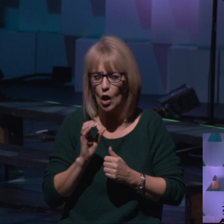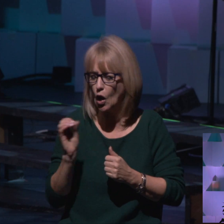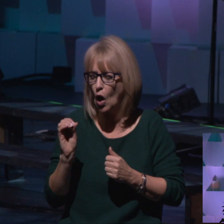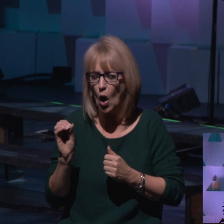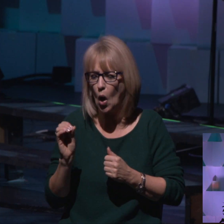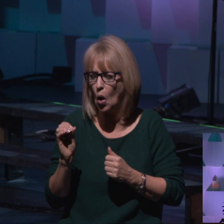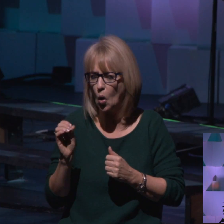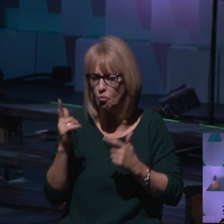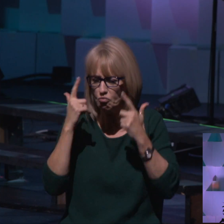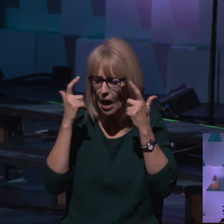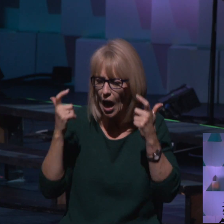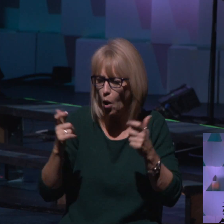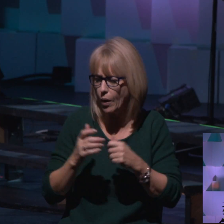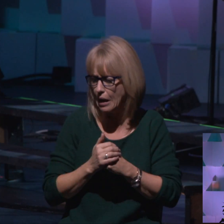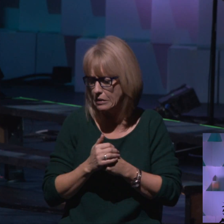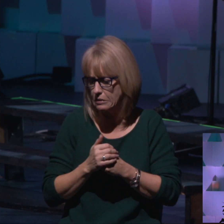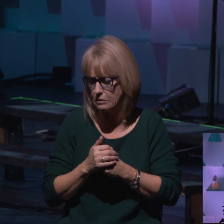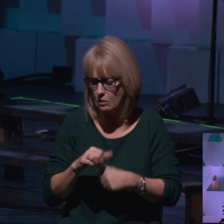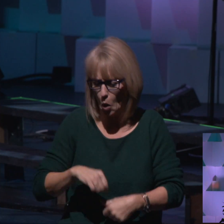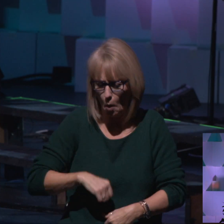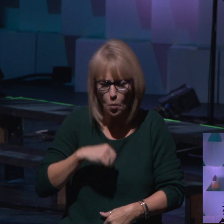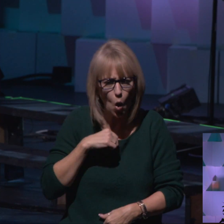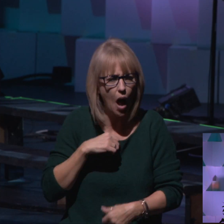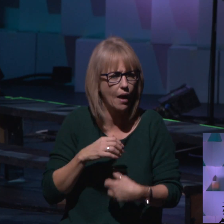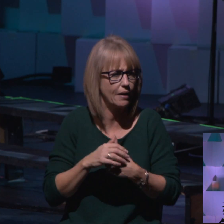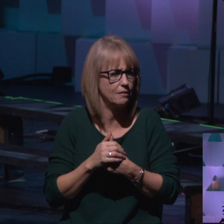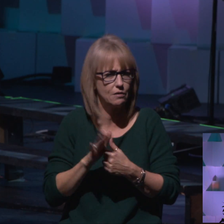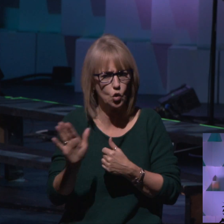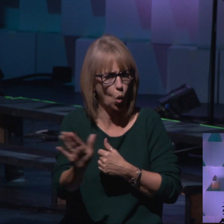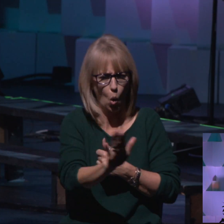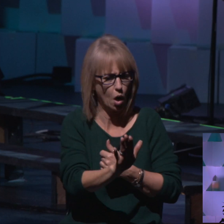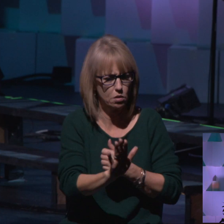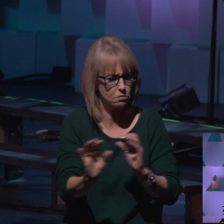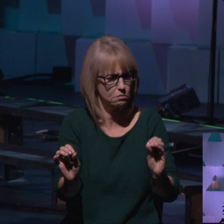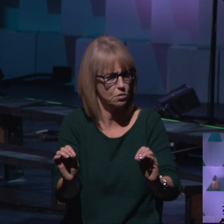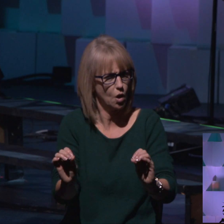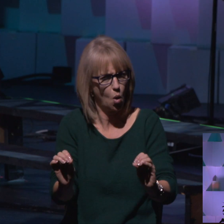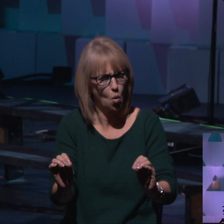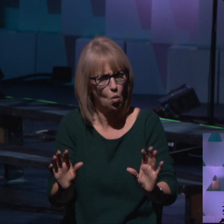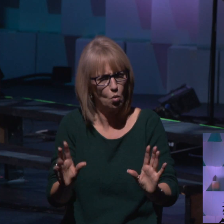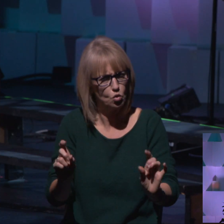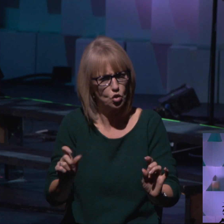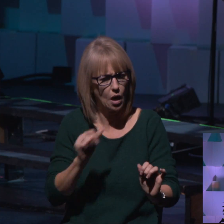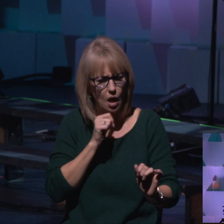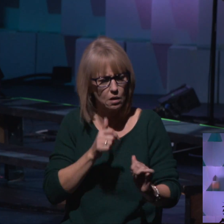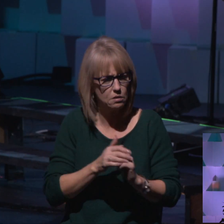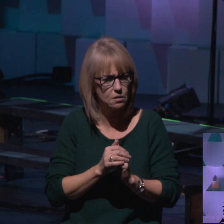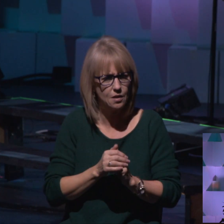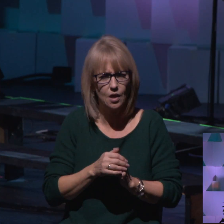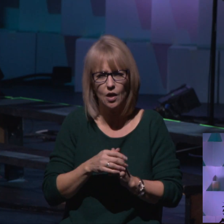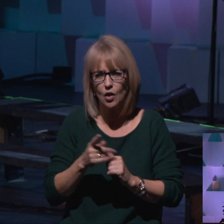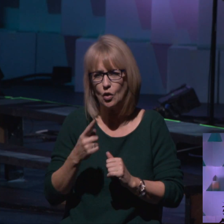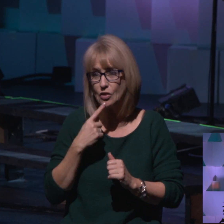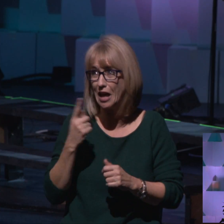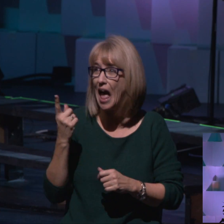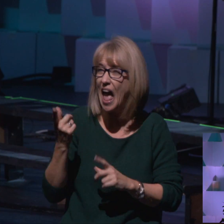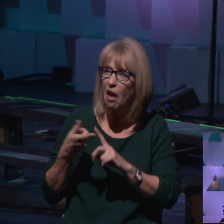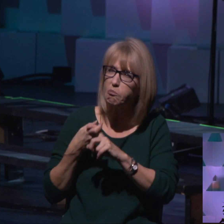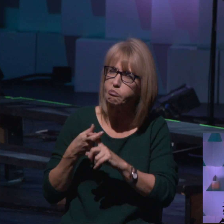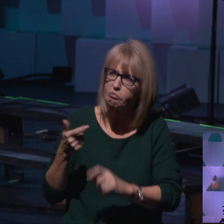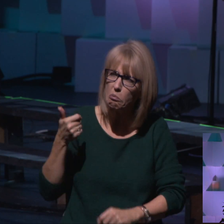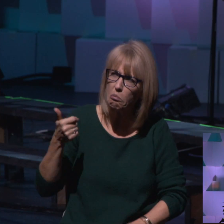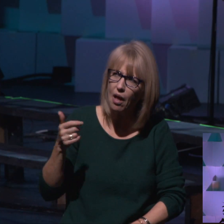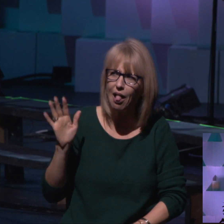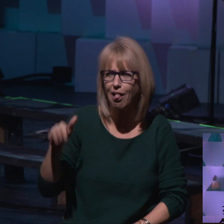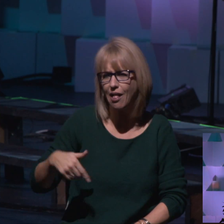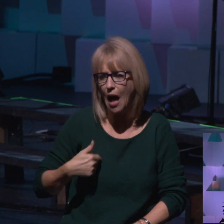spiritual arrogance or pride at communion time. There's no reason for attitude to say, hey, God, you and I, we're good. We got this all good. Man, I'm a lot better